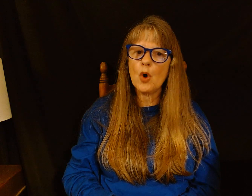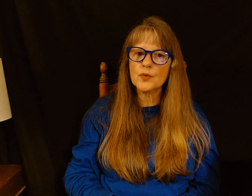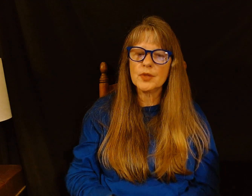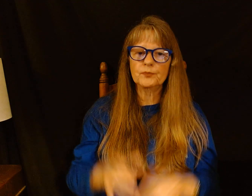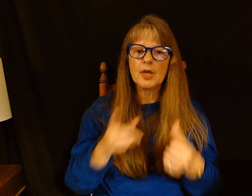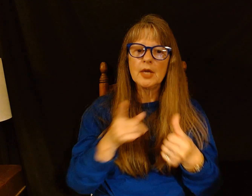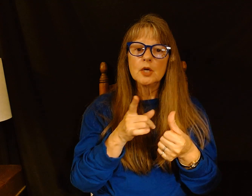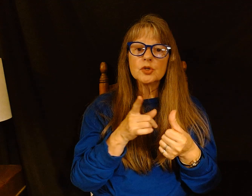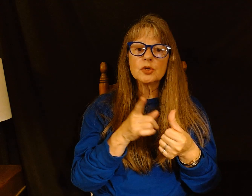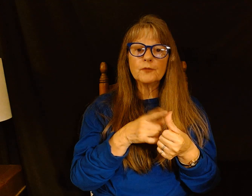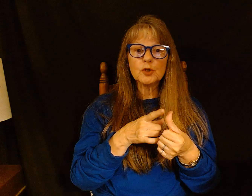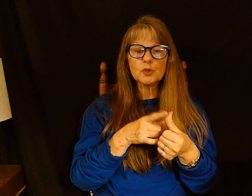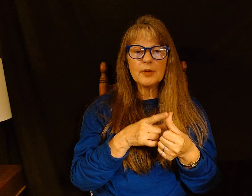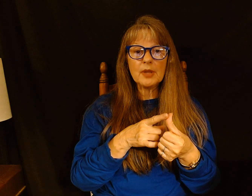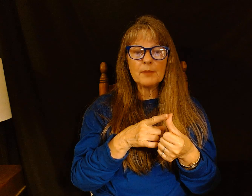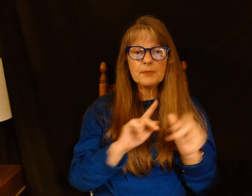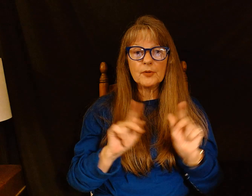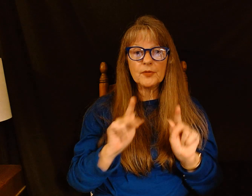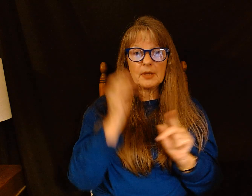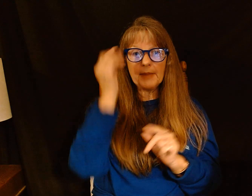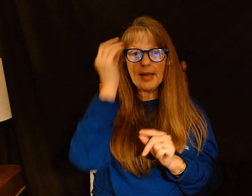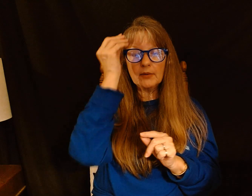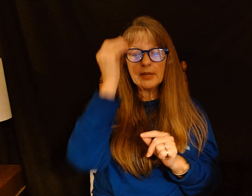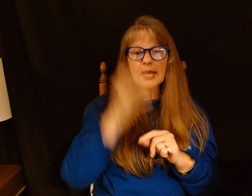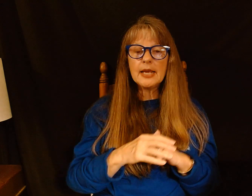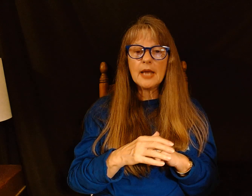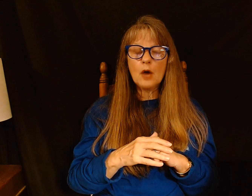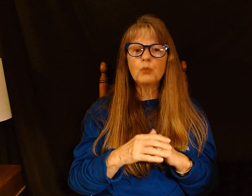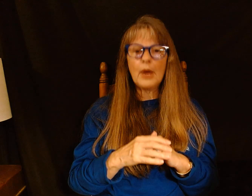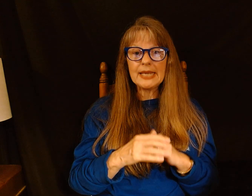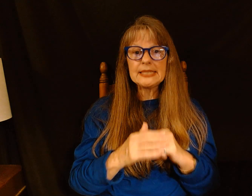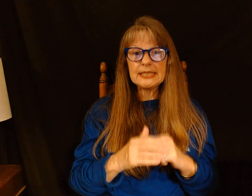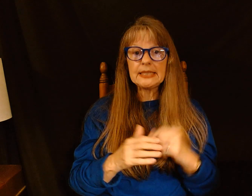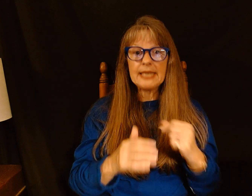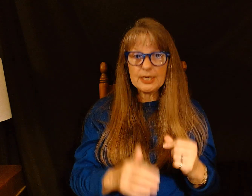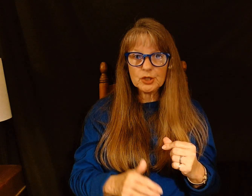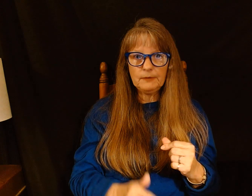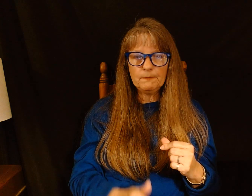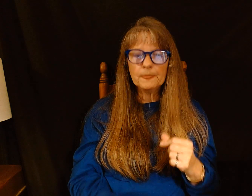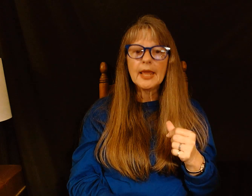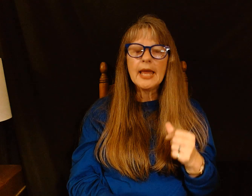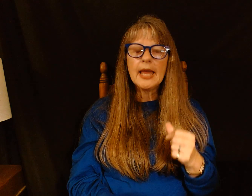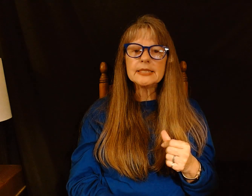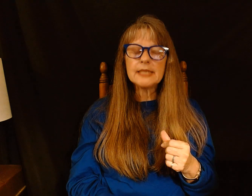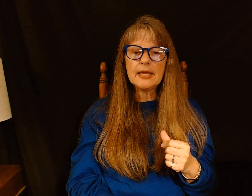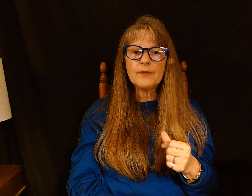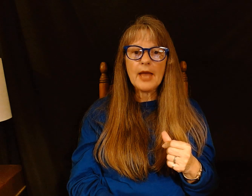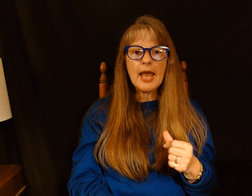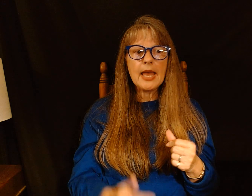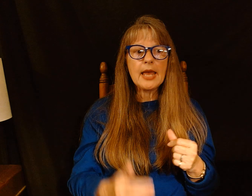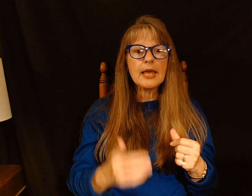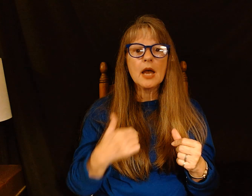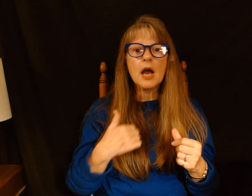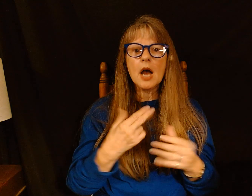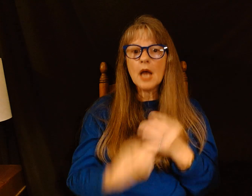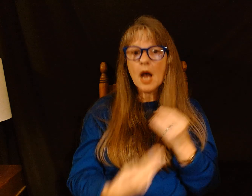them. So the first one that people think about, a reconciliation, is if a